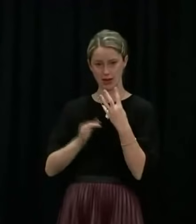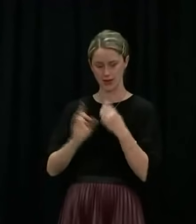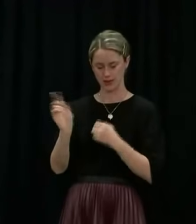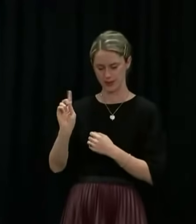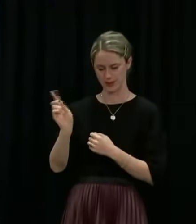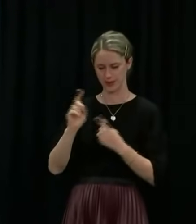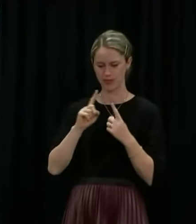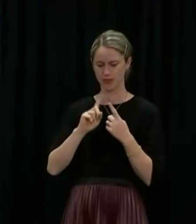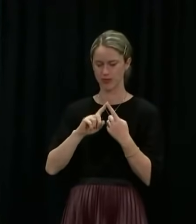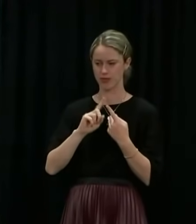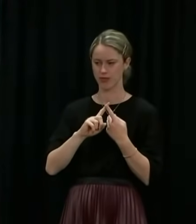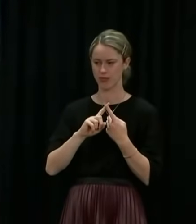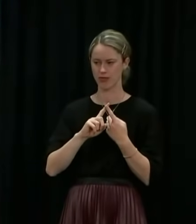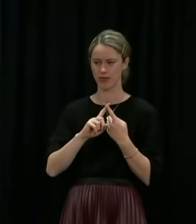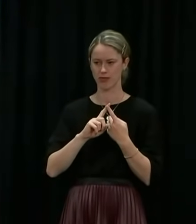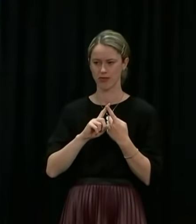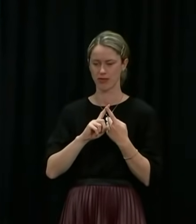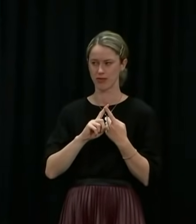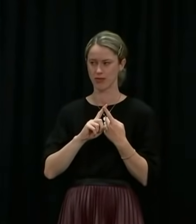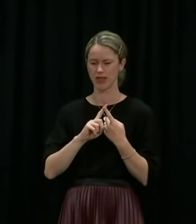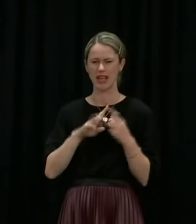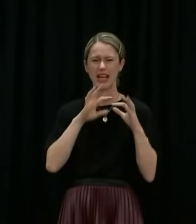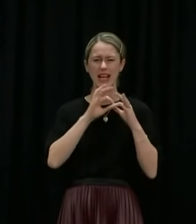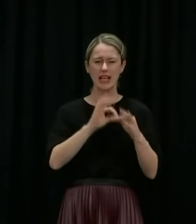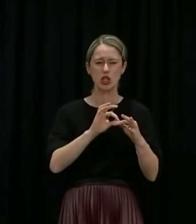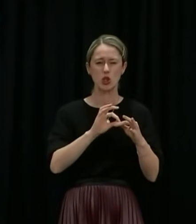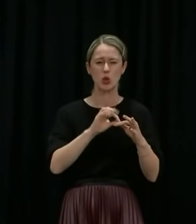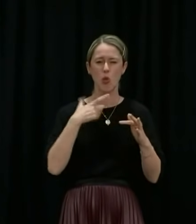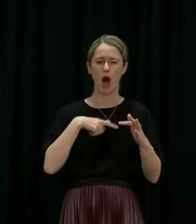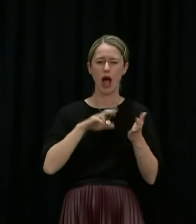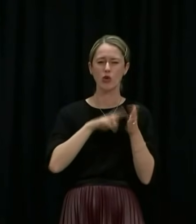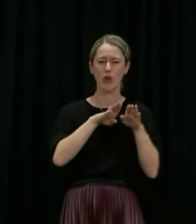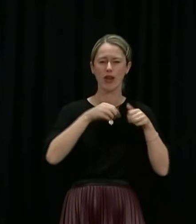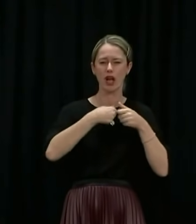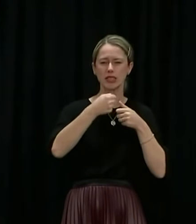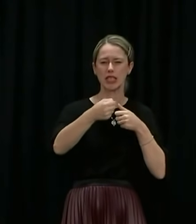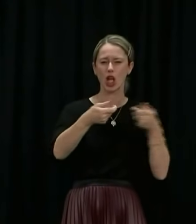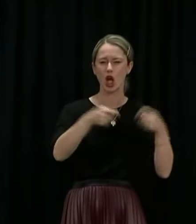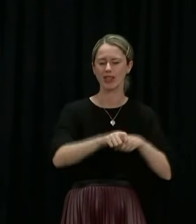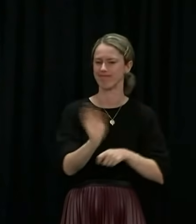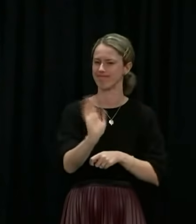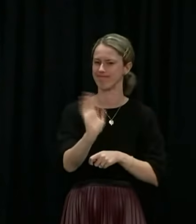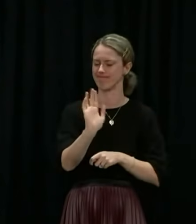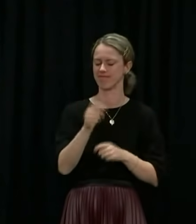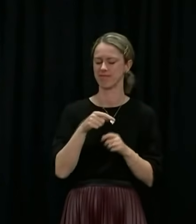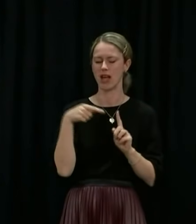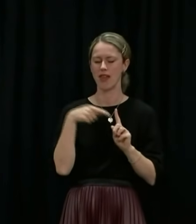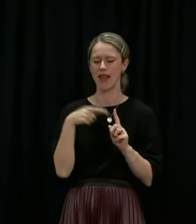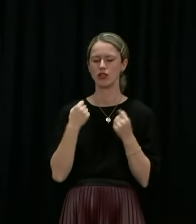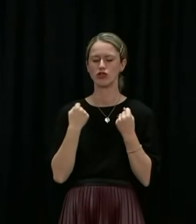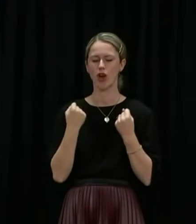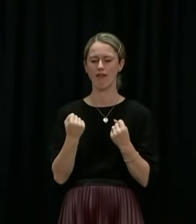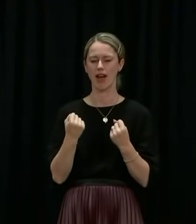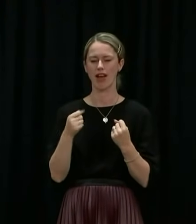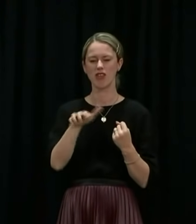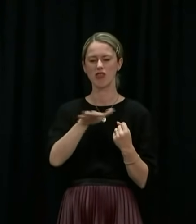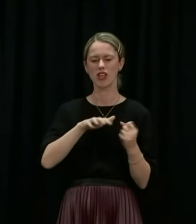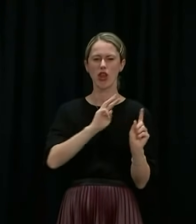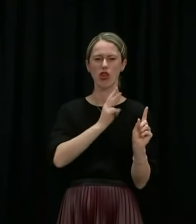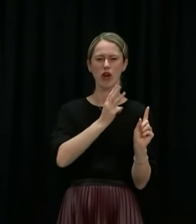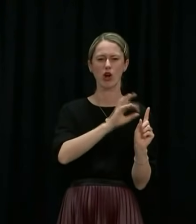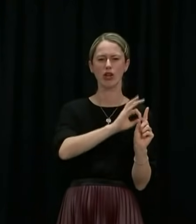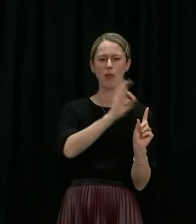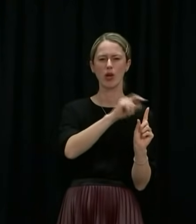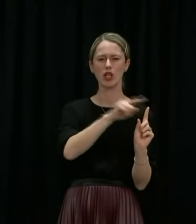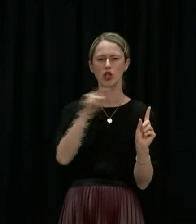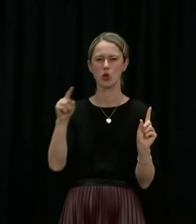there. This wasn't a significant factor in the alert level decision around Northland. The advice that we've got is that the driver was in the region between 3